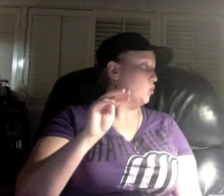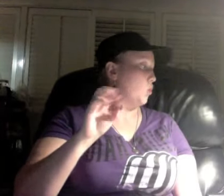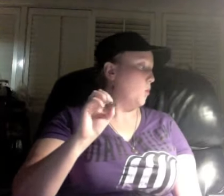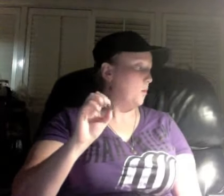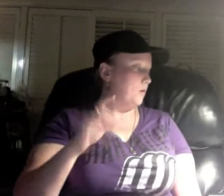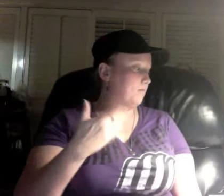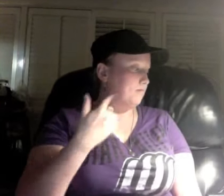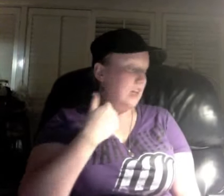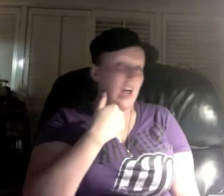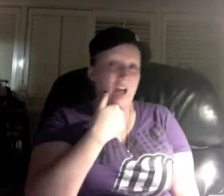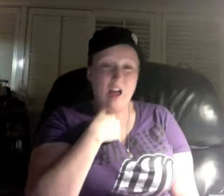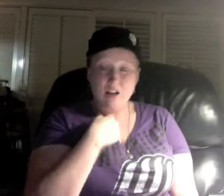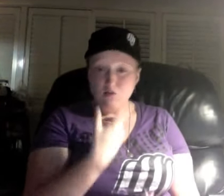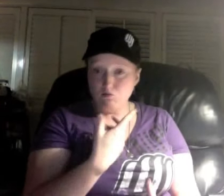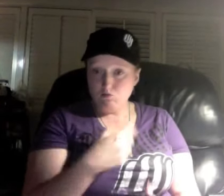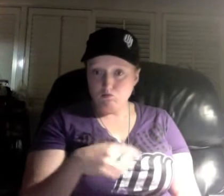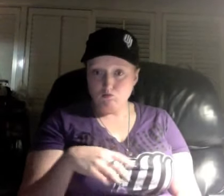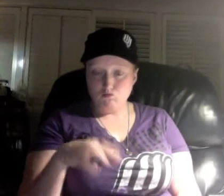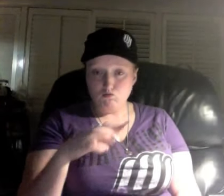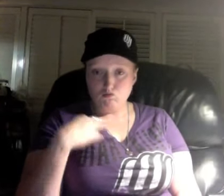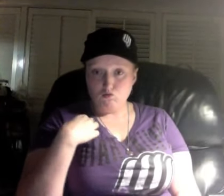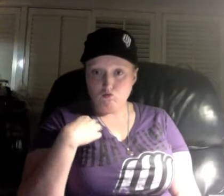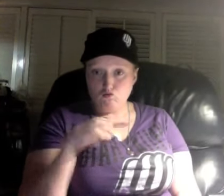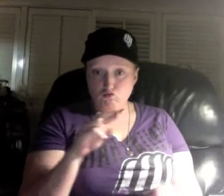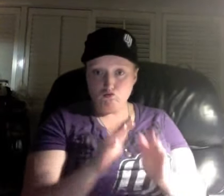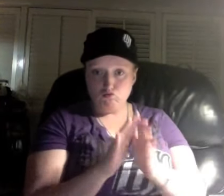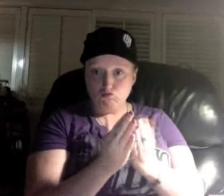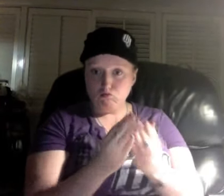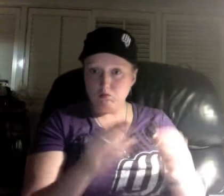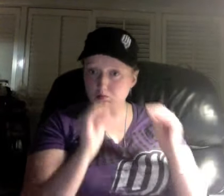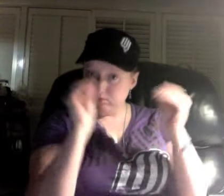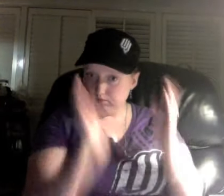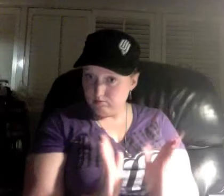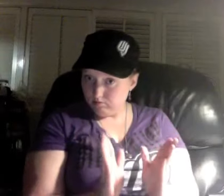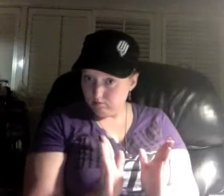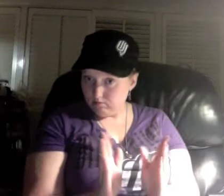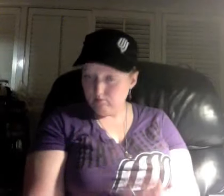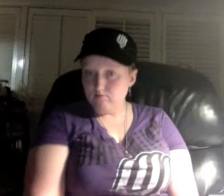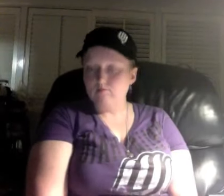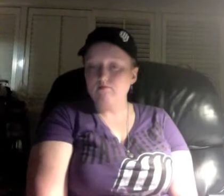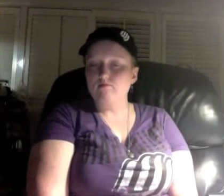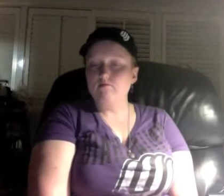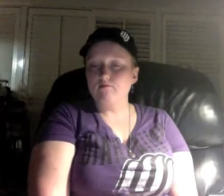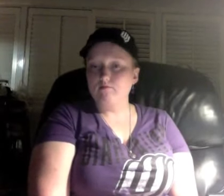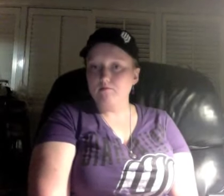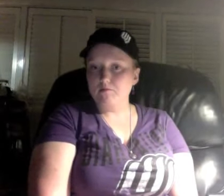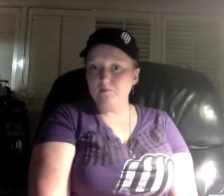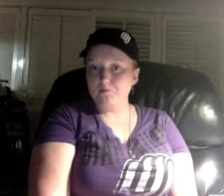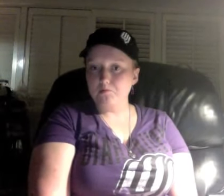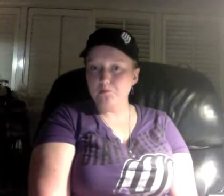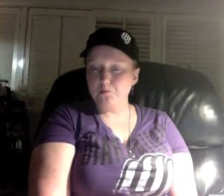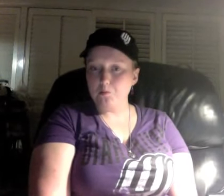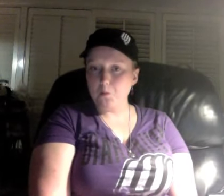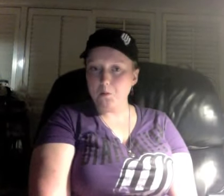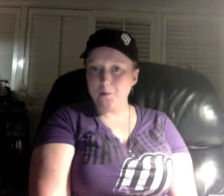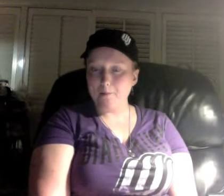And this summer, I was also a teacher for Sundays, the summer school at St. Gregory the Great.